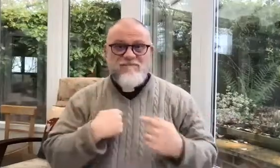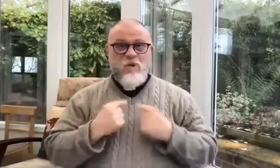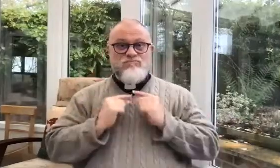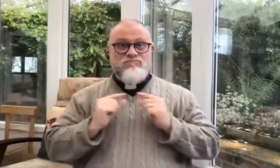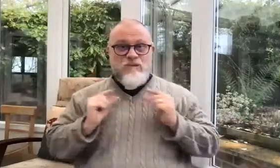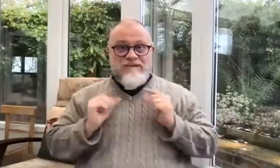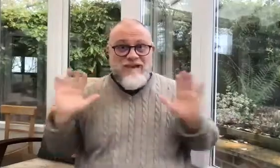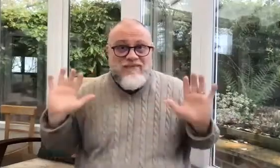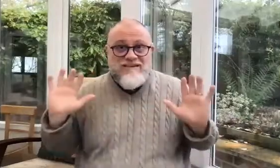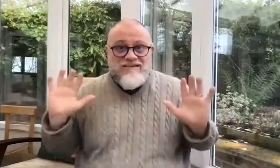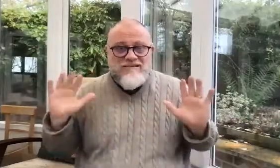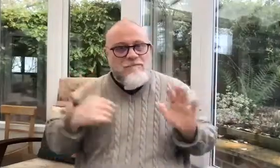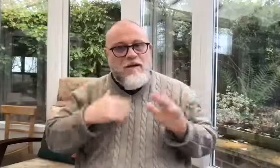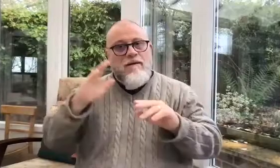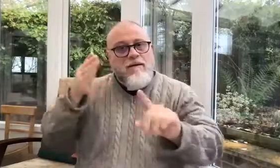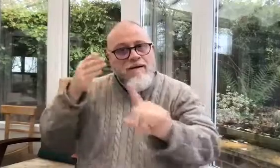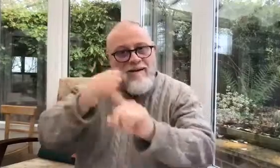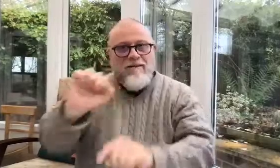that area. I am a priest.